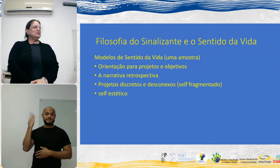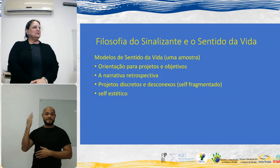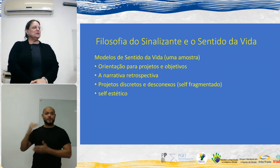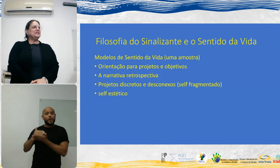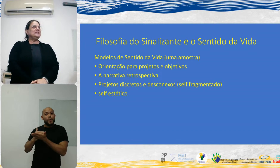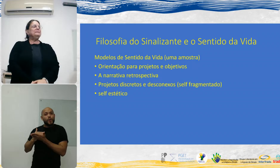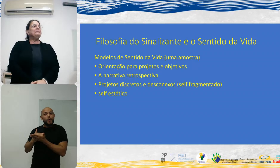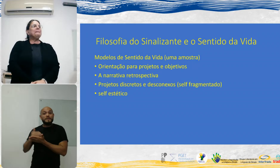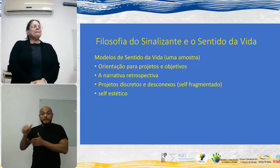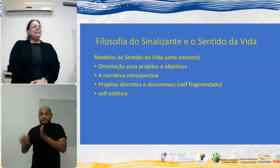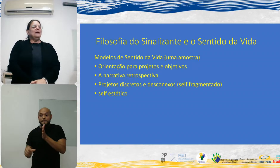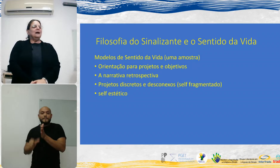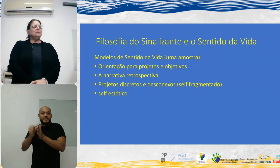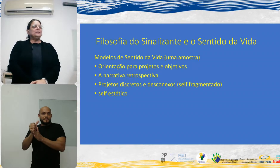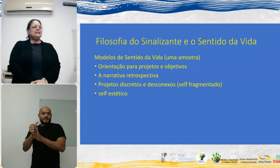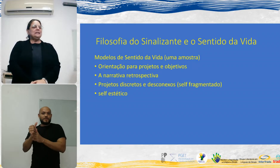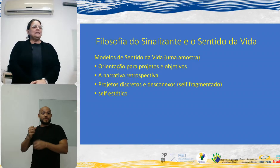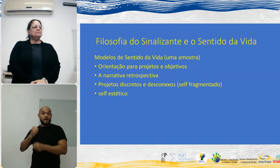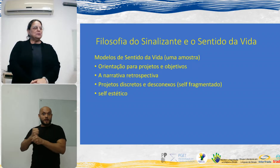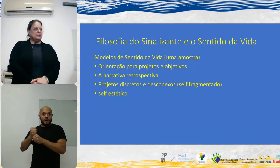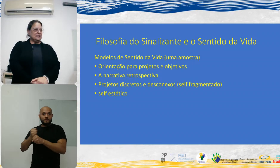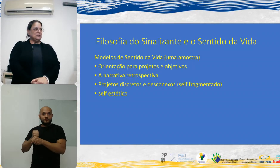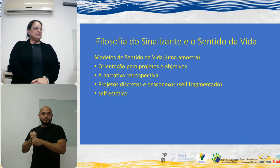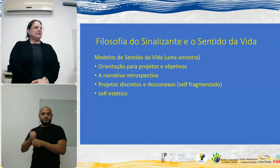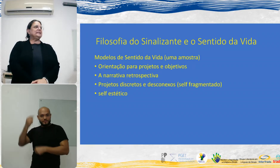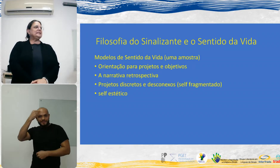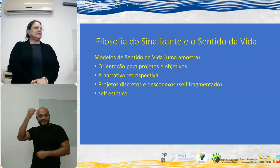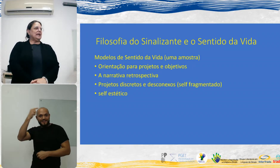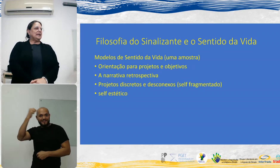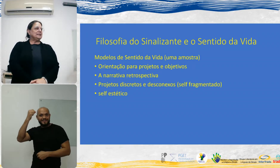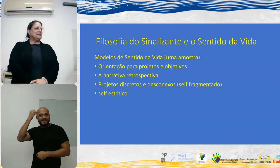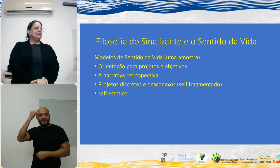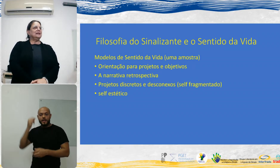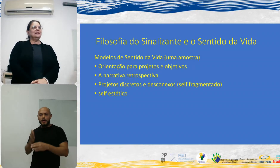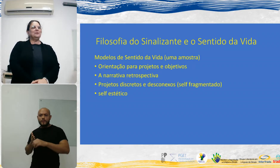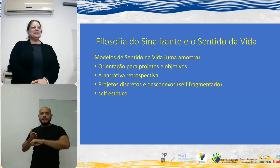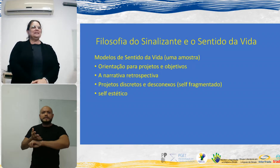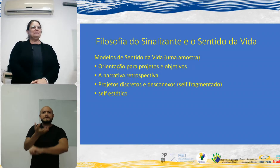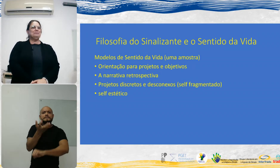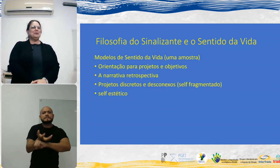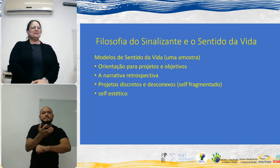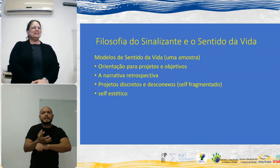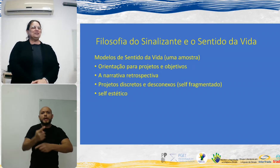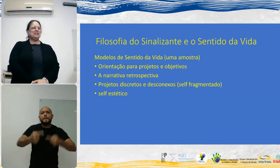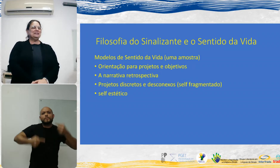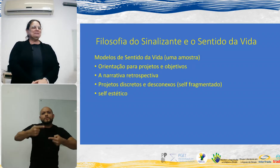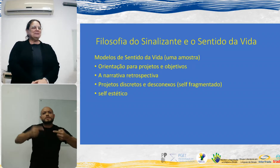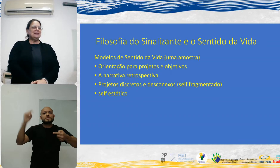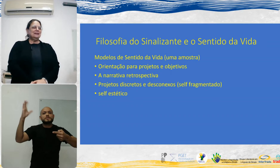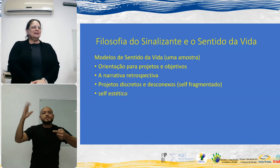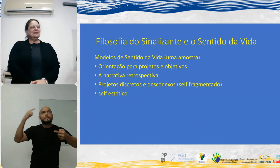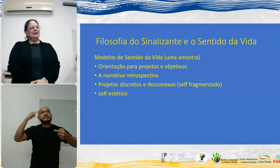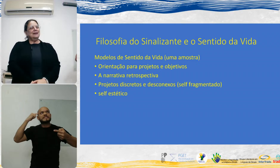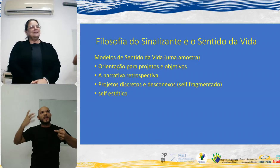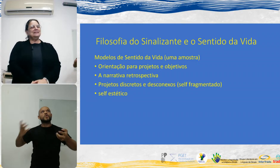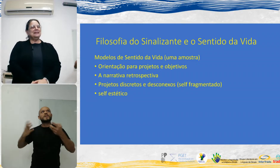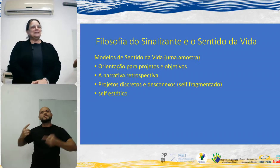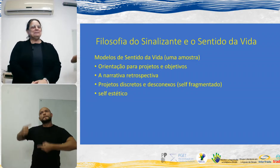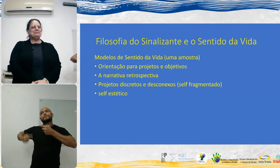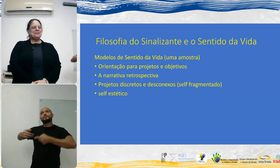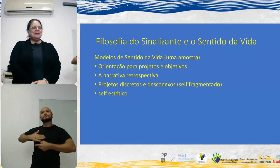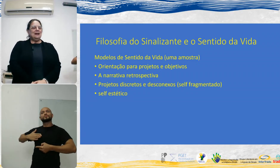college, university, I was taking a political science class. I thought I wanted to be a politician.